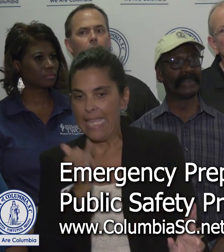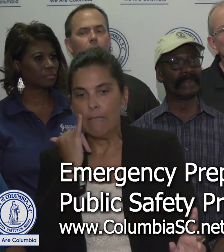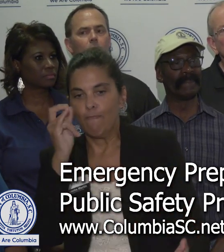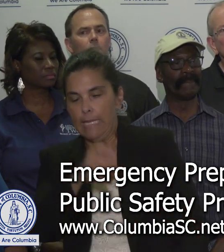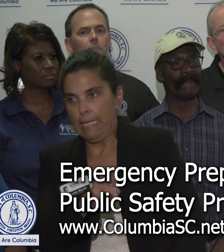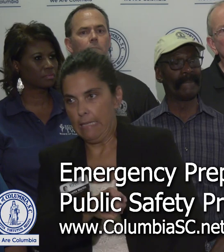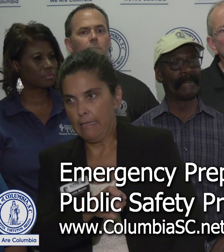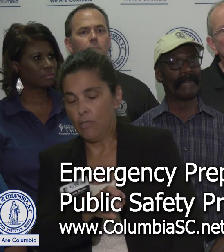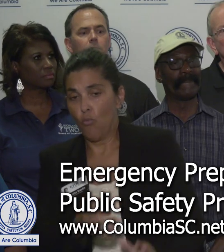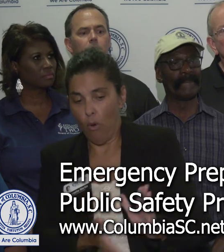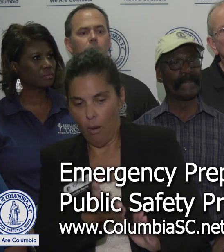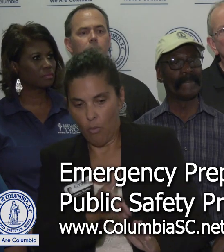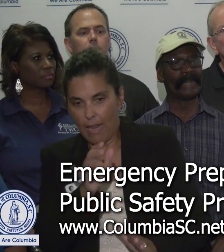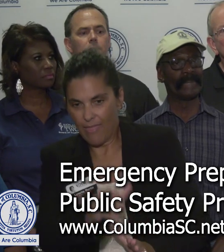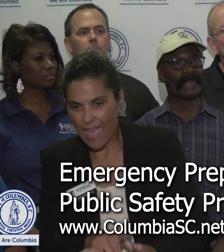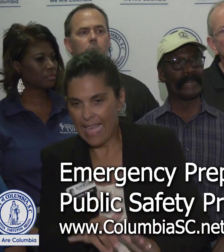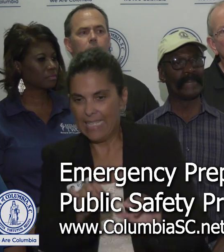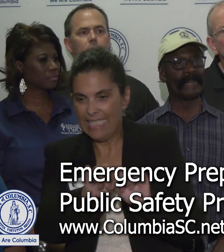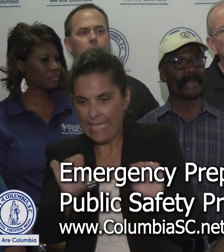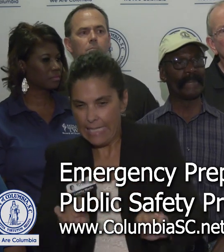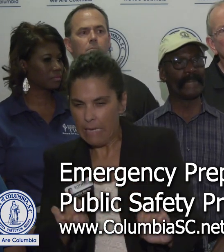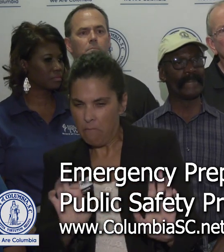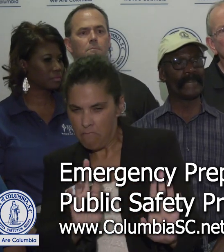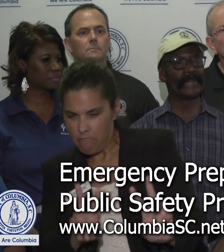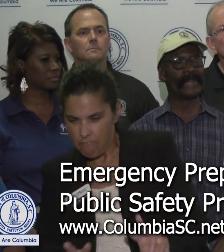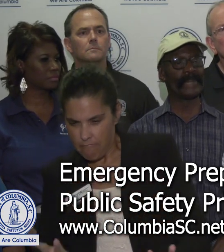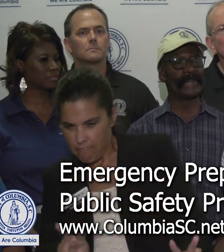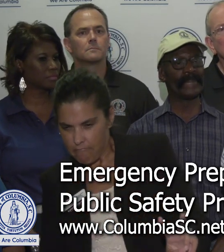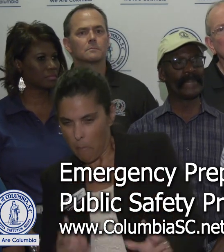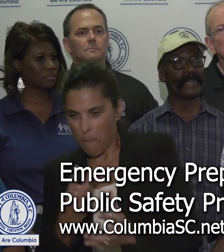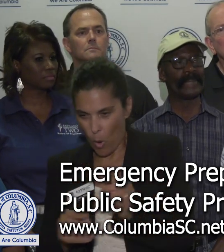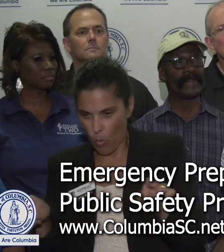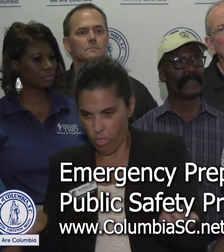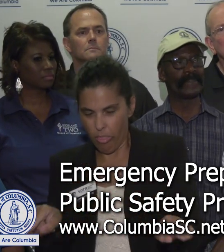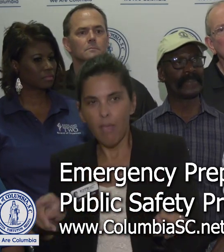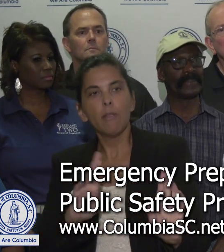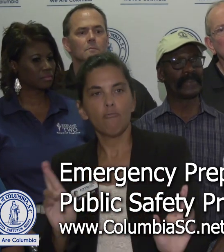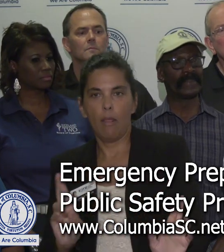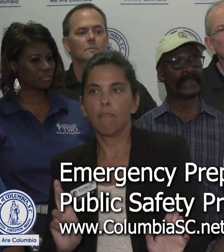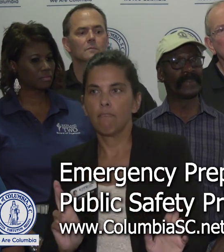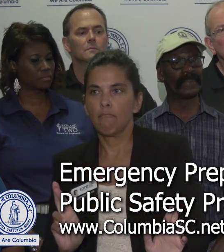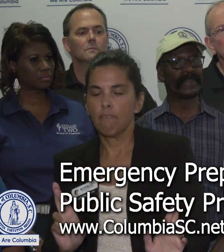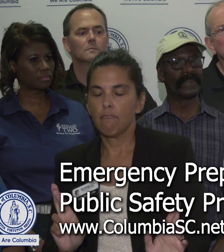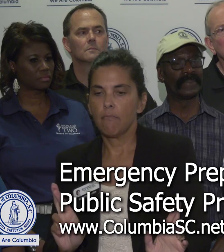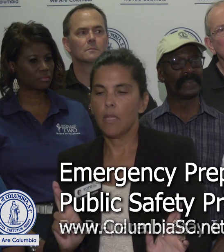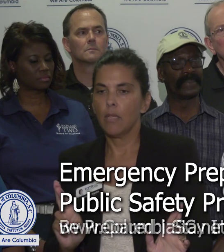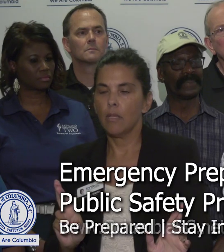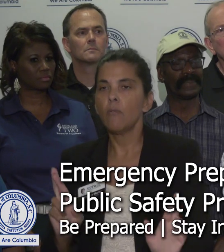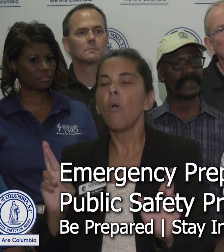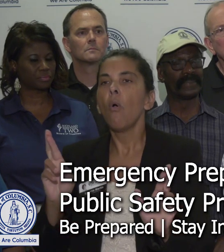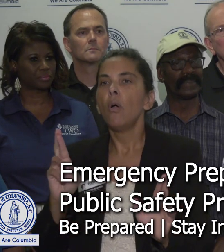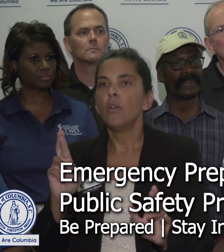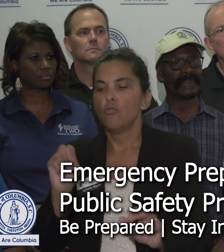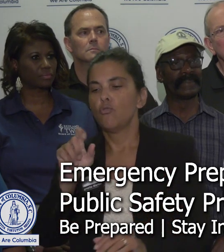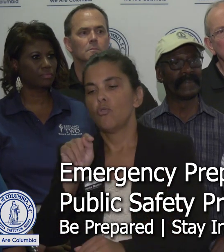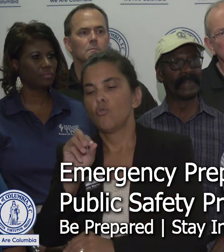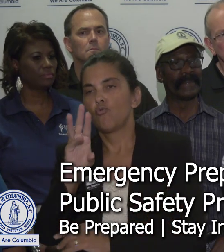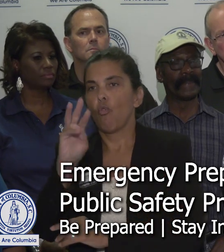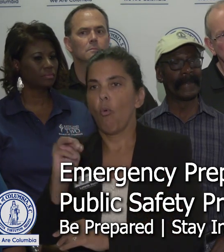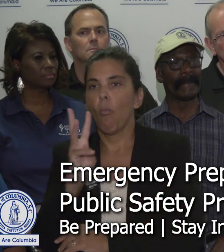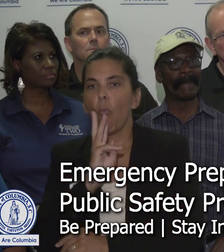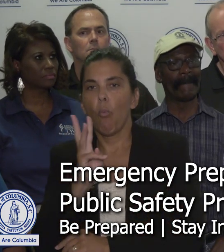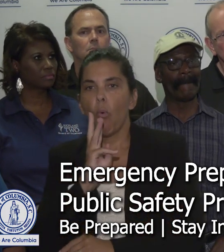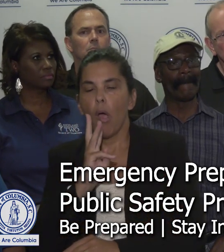And so we're operating that system in a way to be ready for what is coming for us. Stormwater improvements, we've been investing heavily